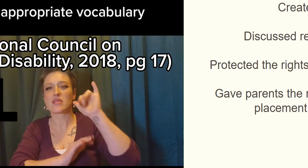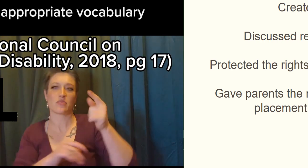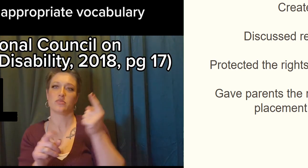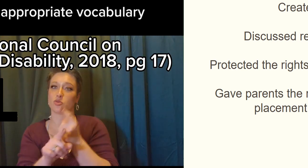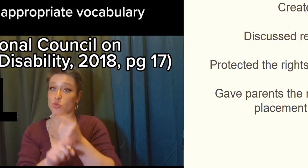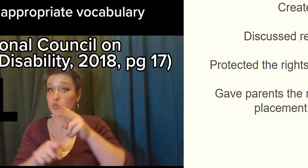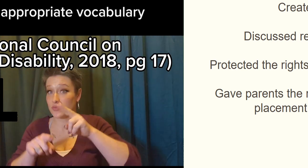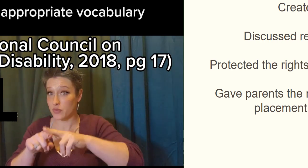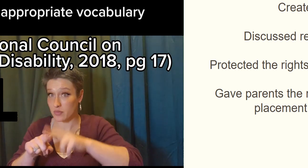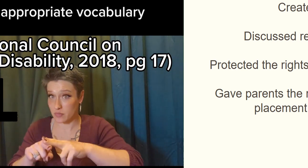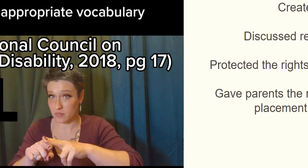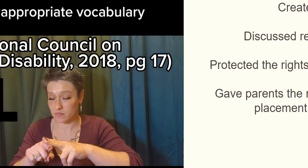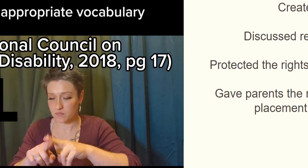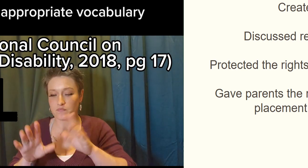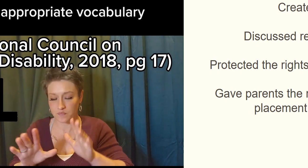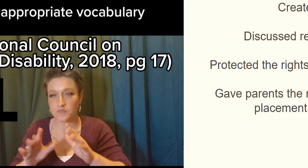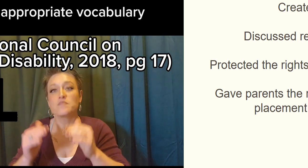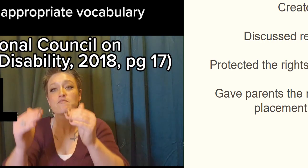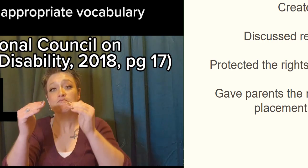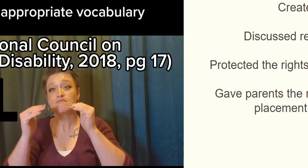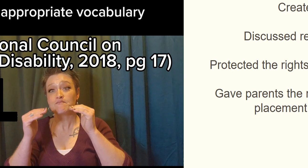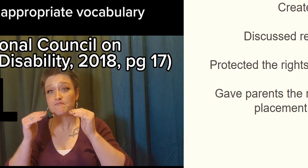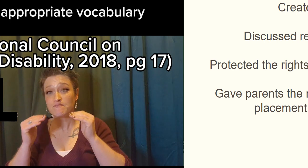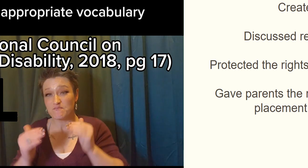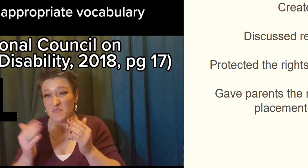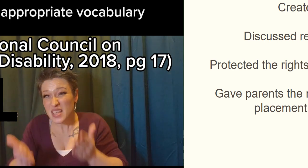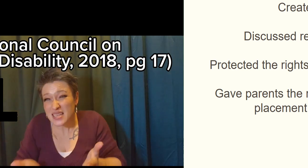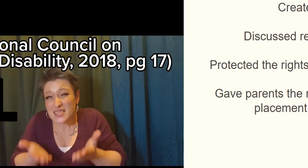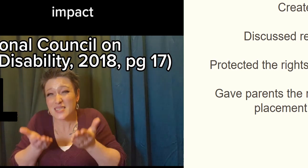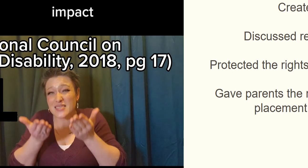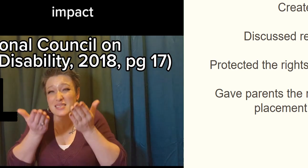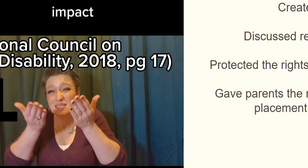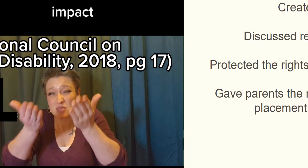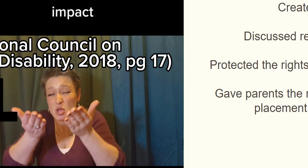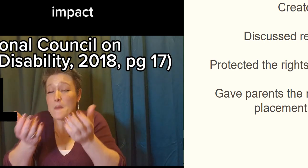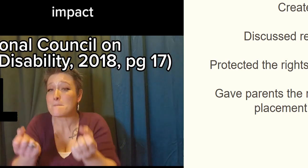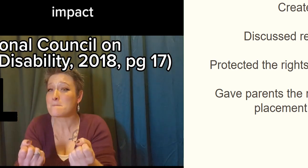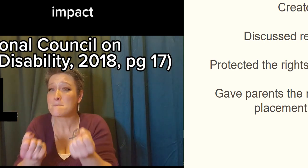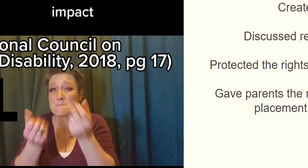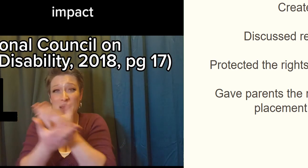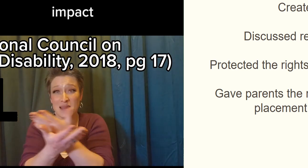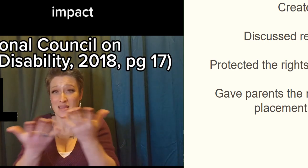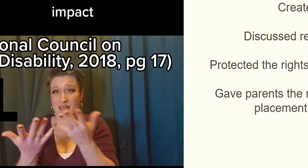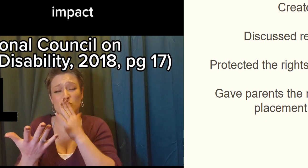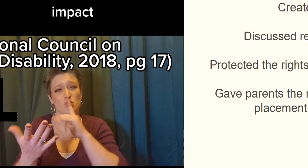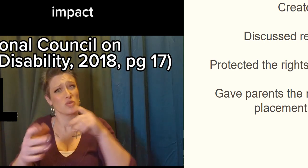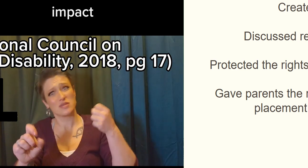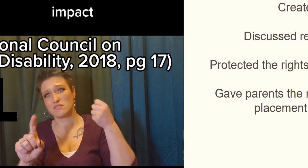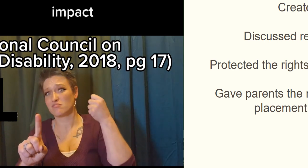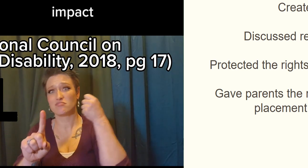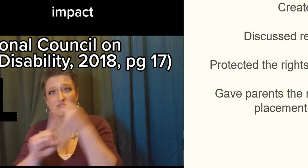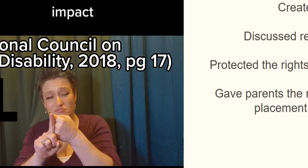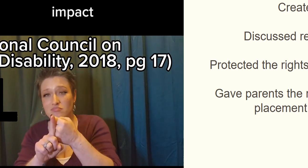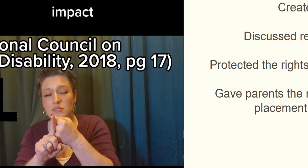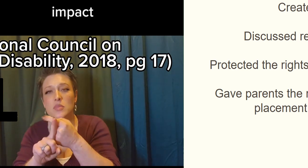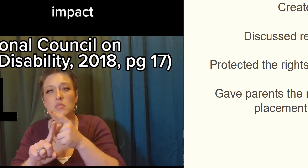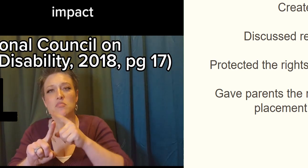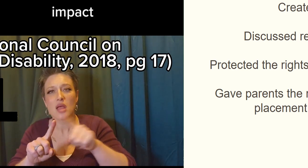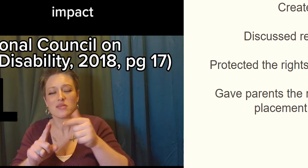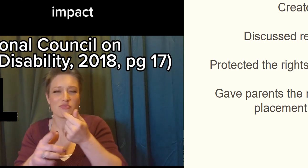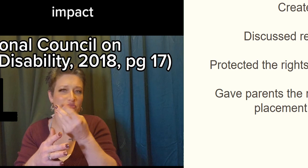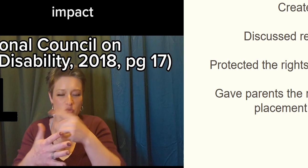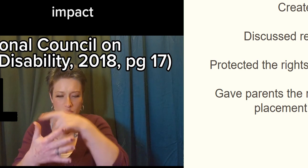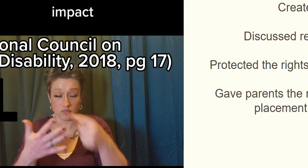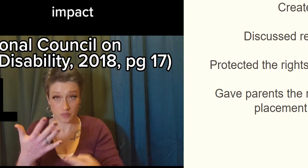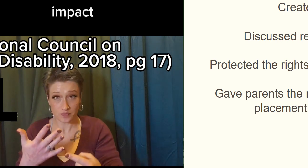time, but back then, that was the appropriate vocabulary. All right. So this offered